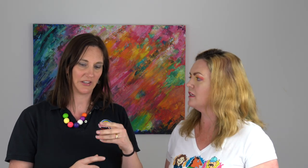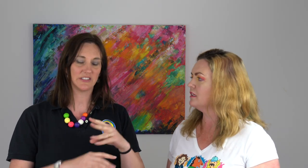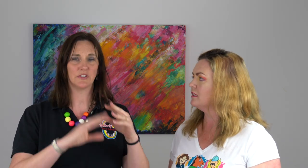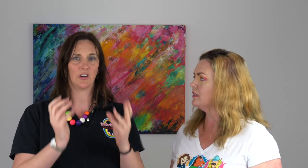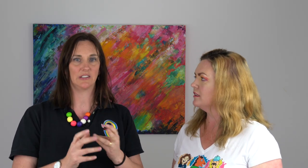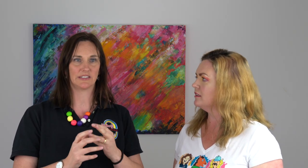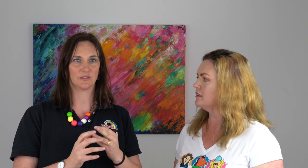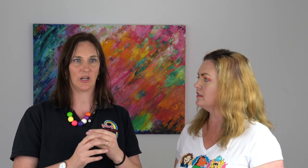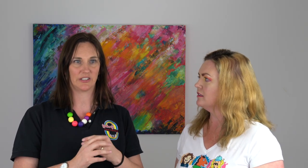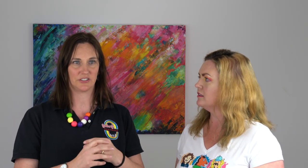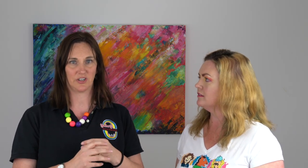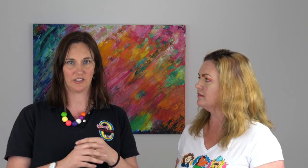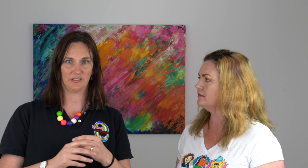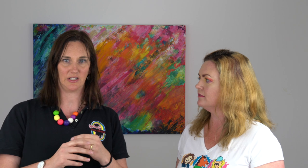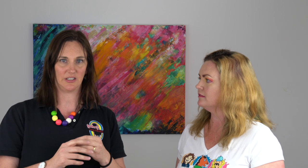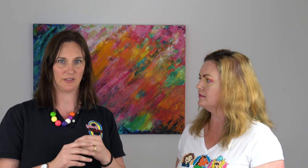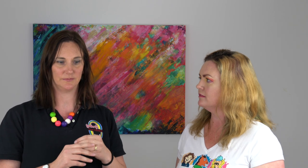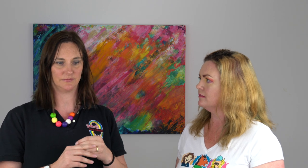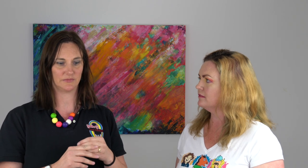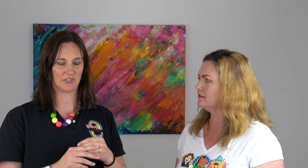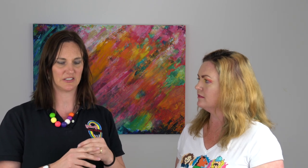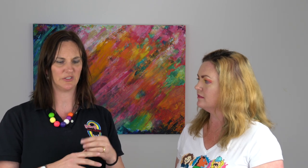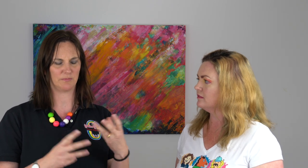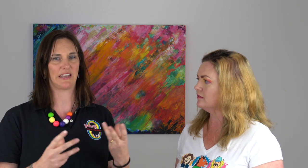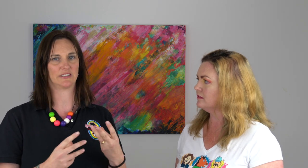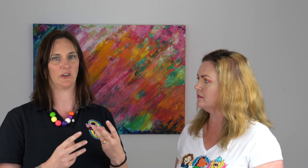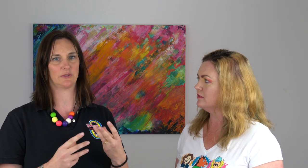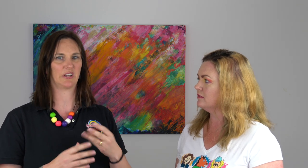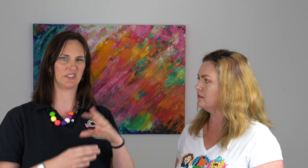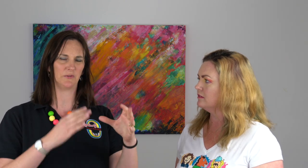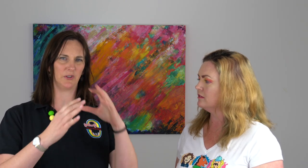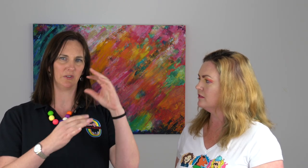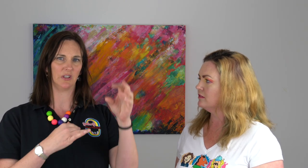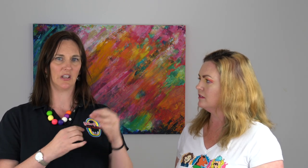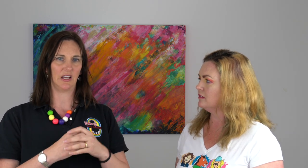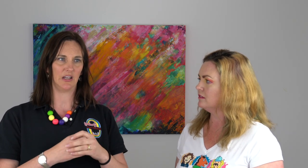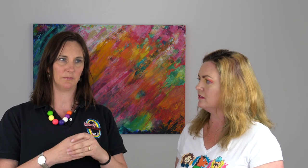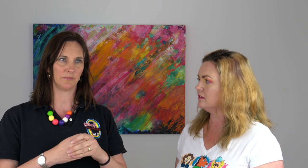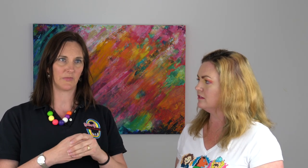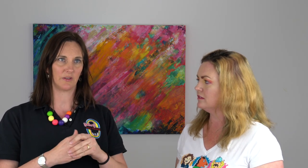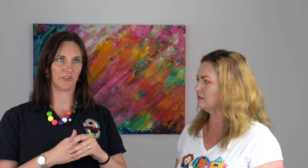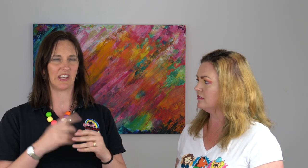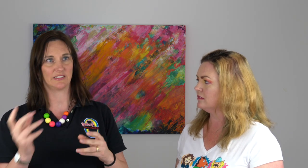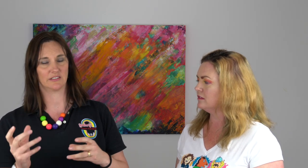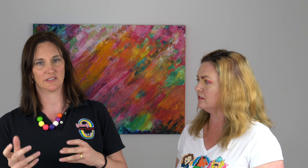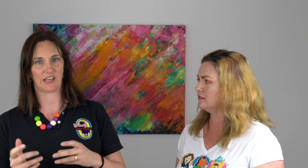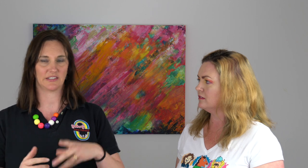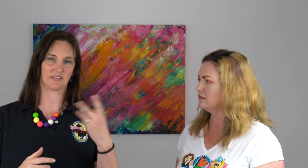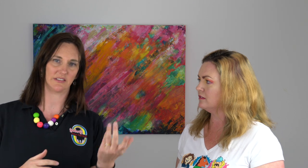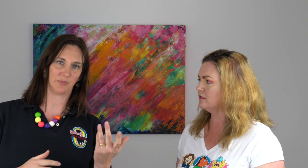there's different dialects as well in Australia. There's lots of main signs, but then there's a few for the eastern states as